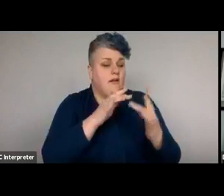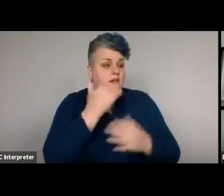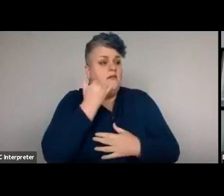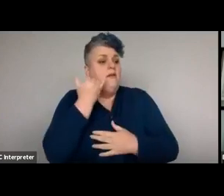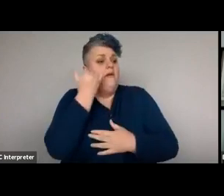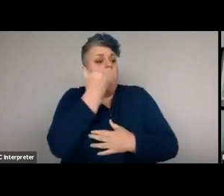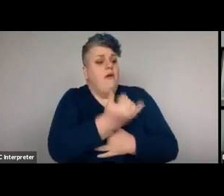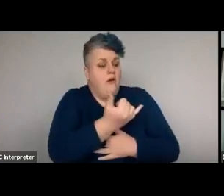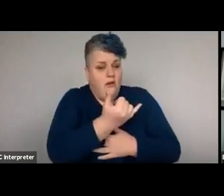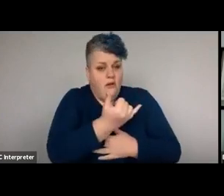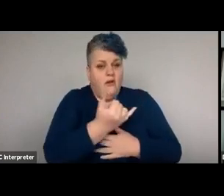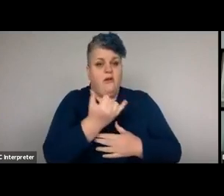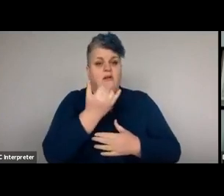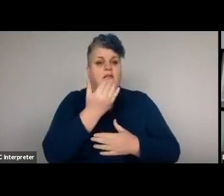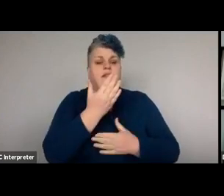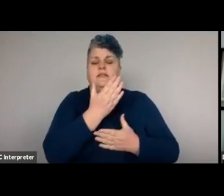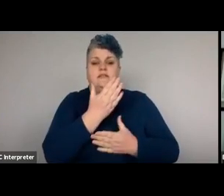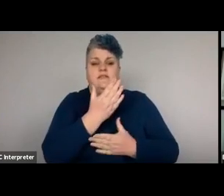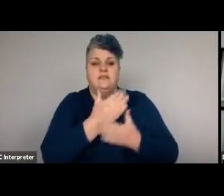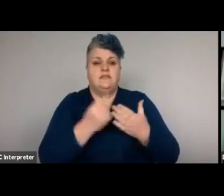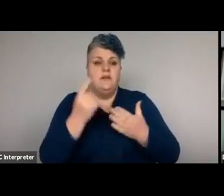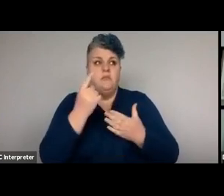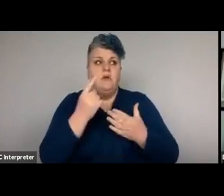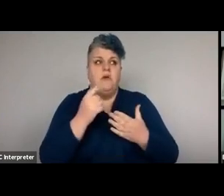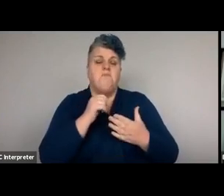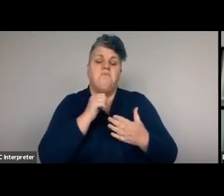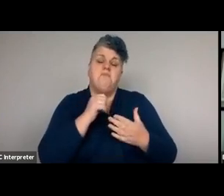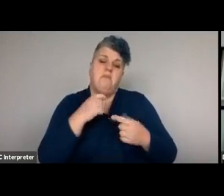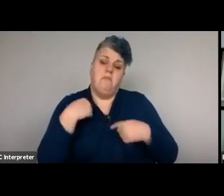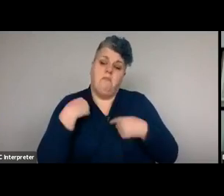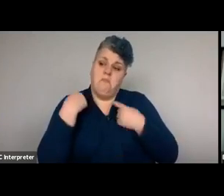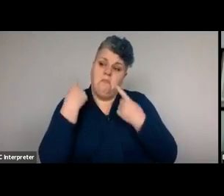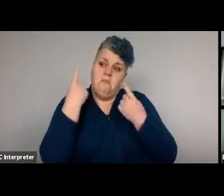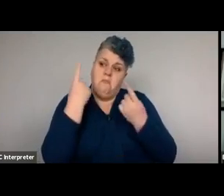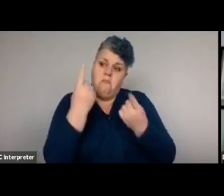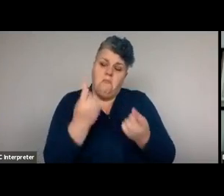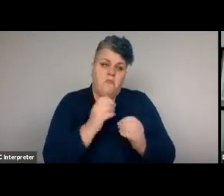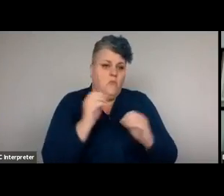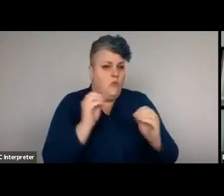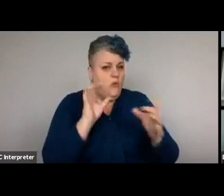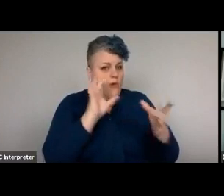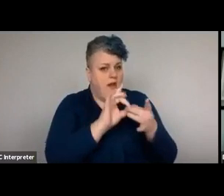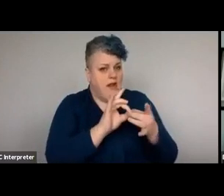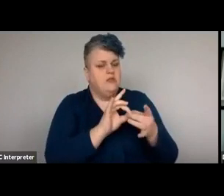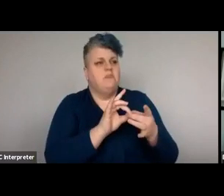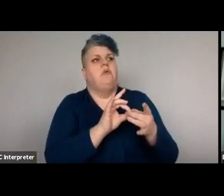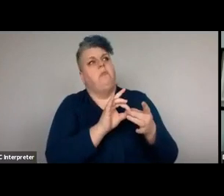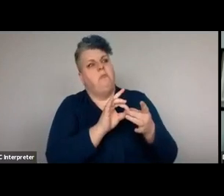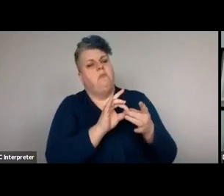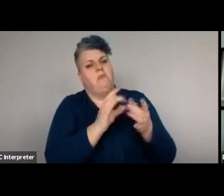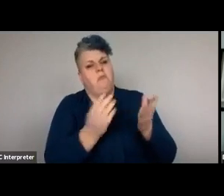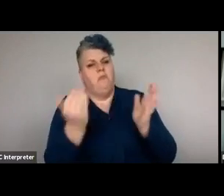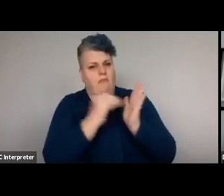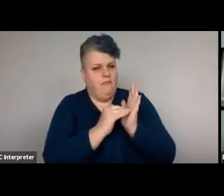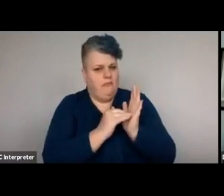call of someone. It might have been a while since you've really connected with them. It could be a family member you're